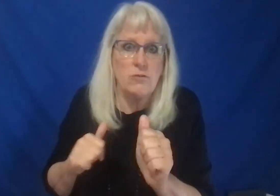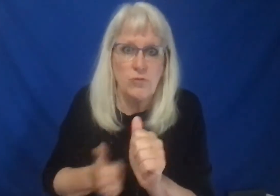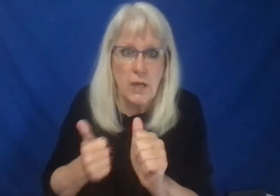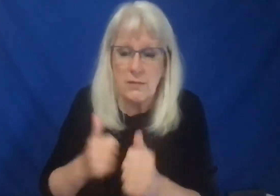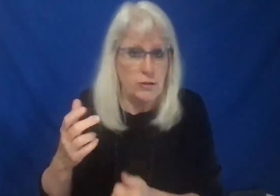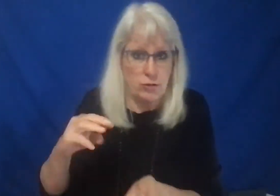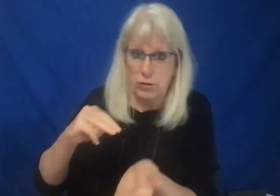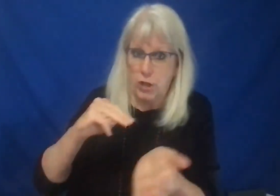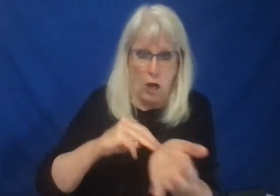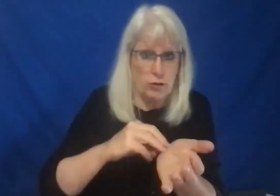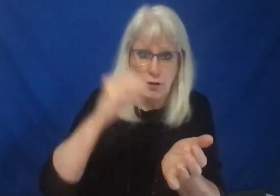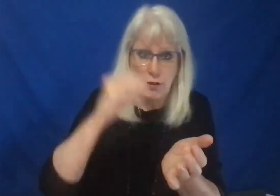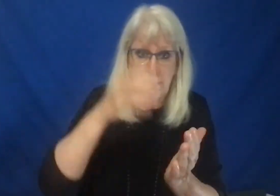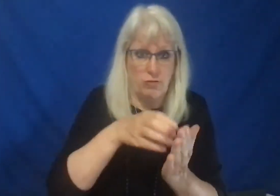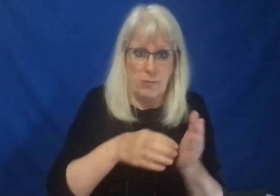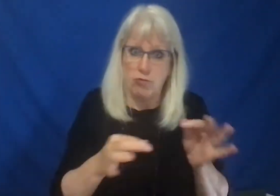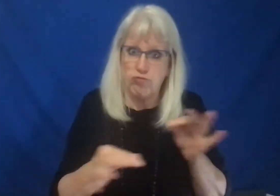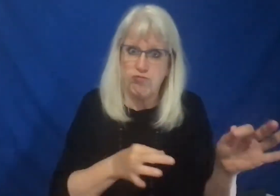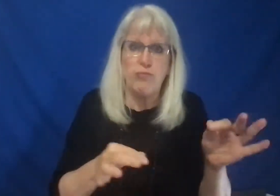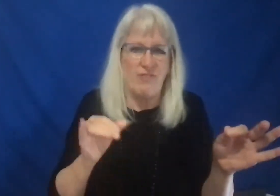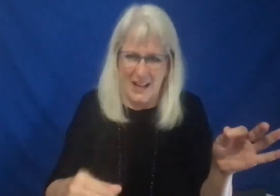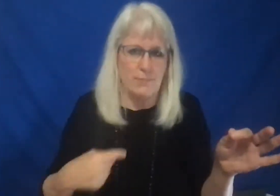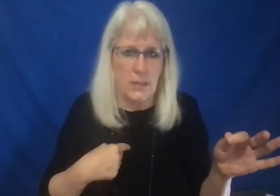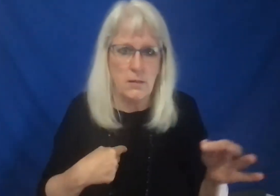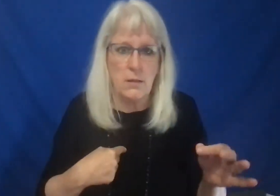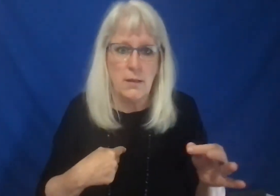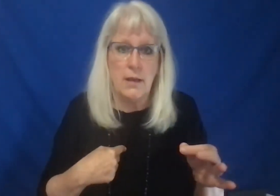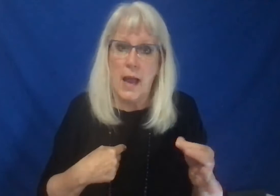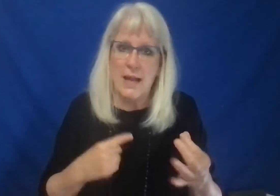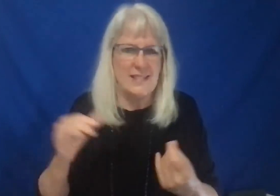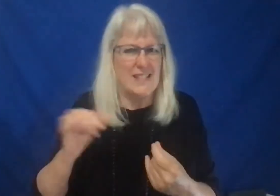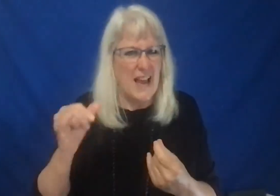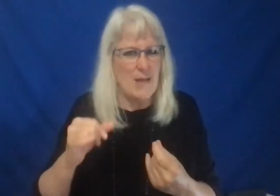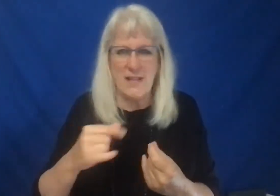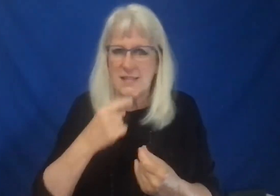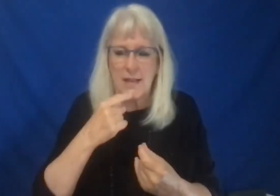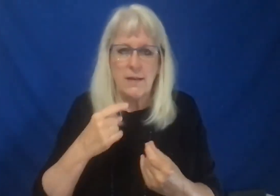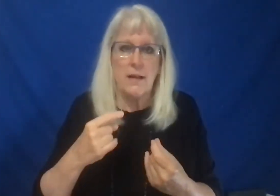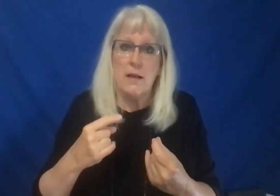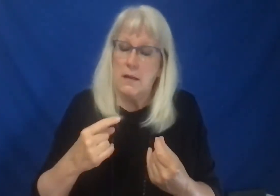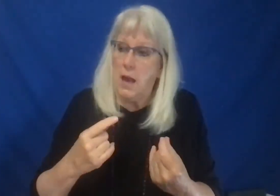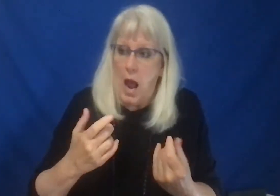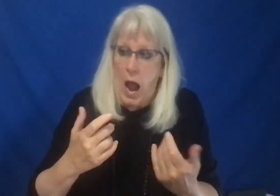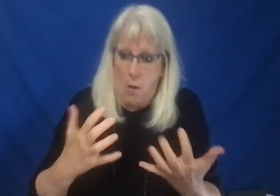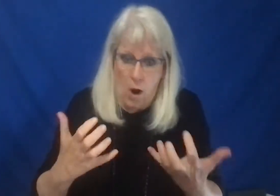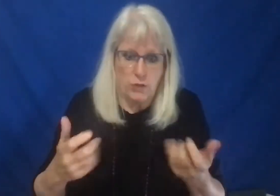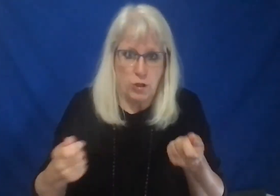opinion. And it was my great obsession that I could control and enjoy my drinking. And I learned that by reading the literature of Alcoholics Anonymous and by